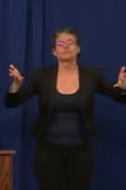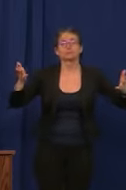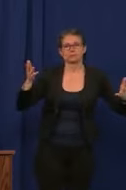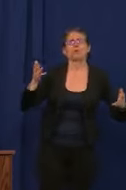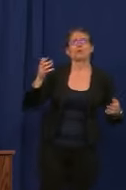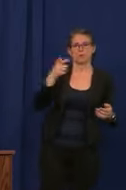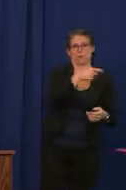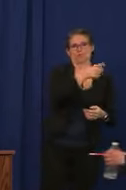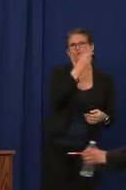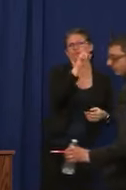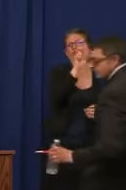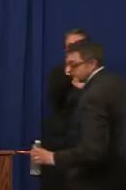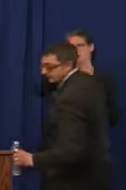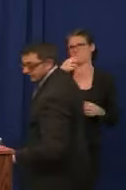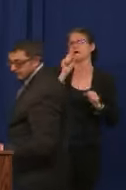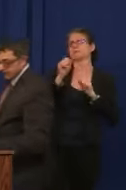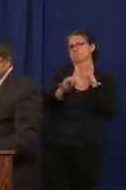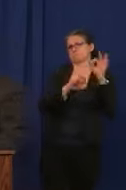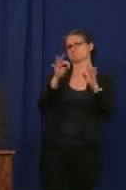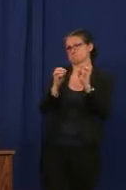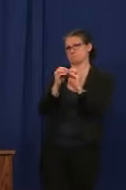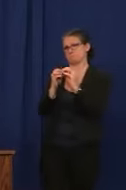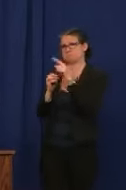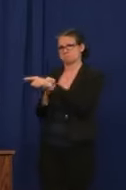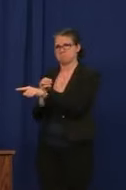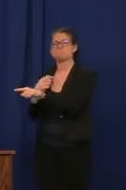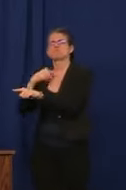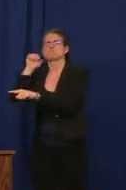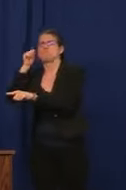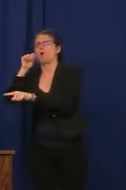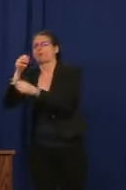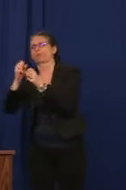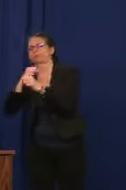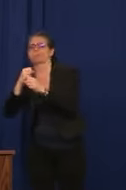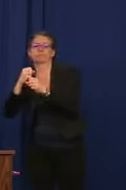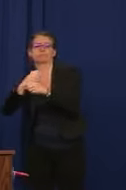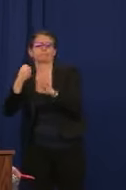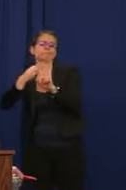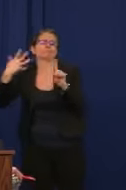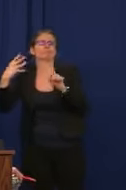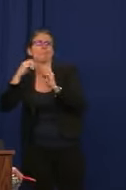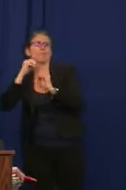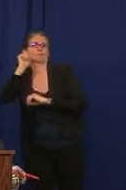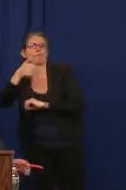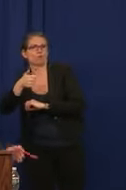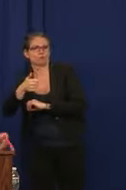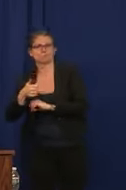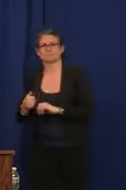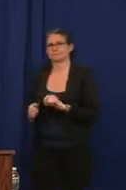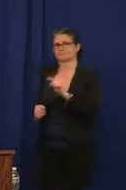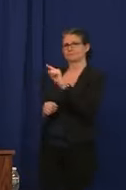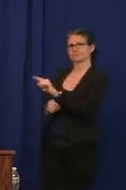tomorrow. Thanks, Amy. I'd like to turn next to Steve Missler from Maine Public. Go ahead, Steve.